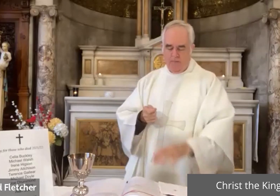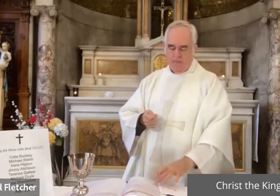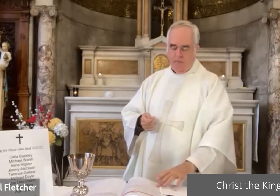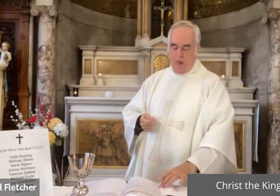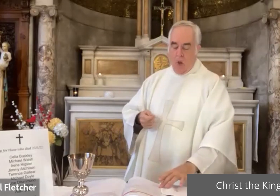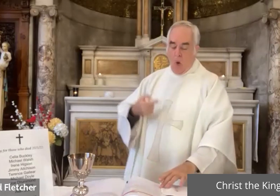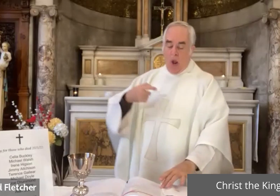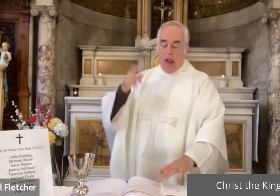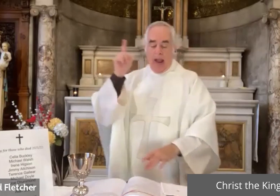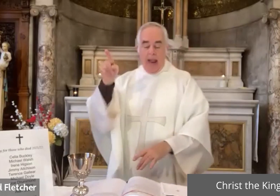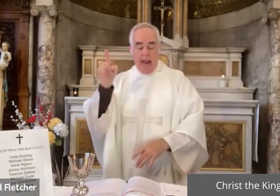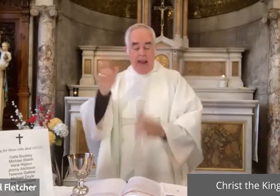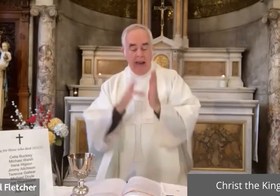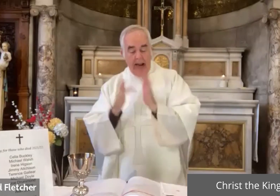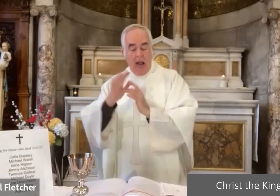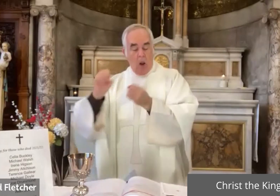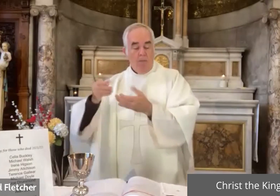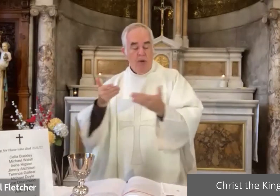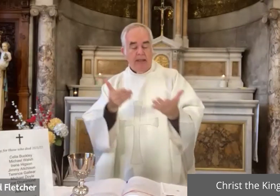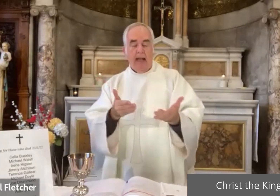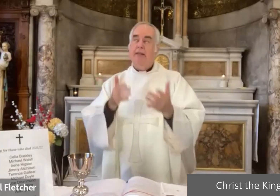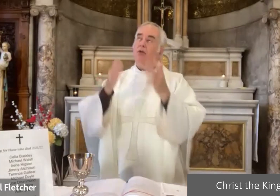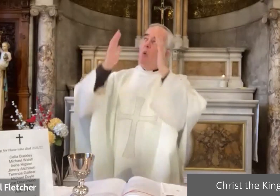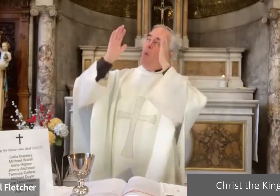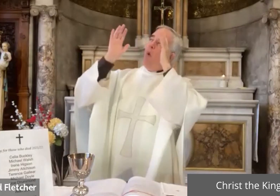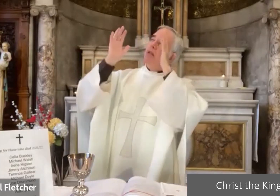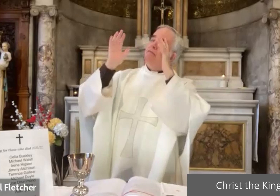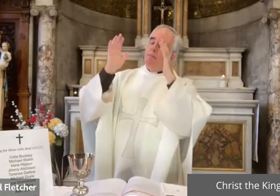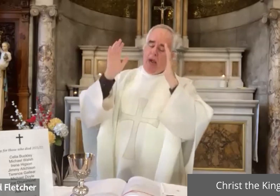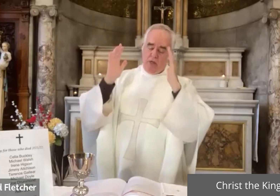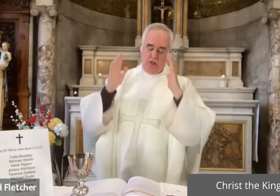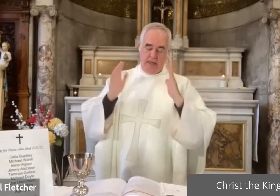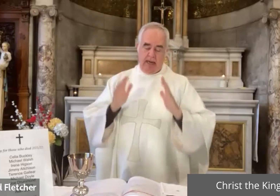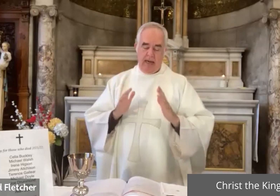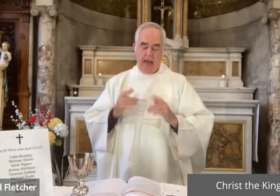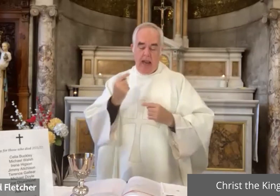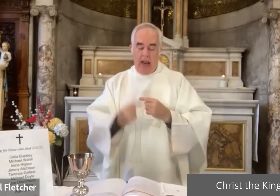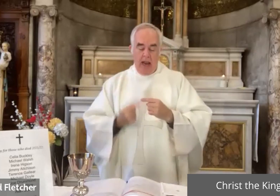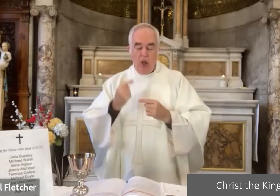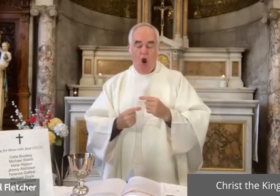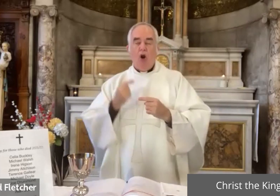rule. He presents the wonderful majesty,